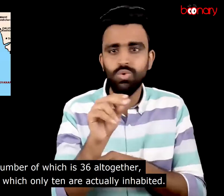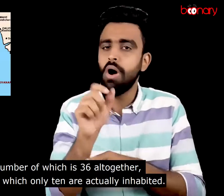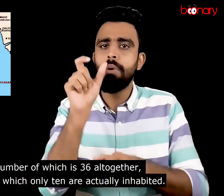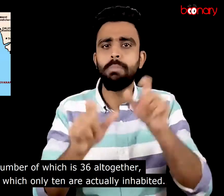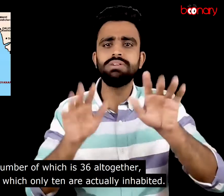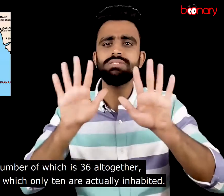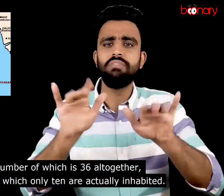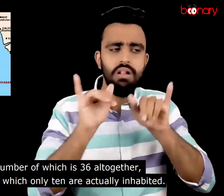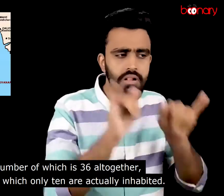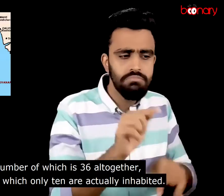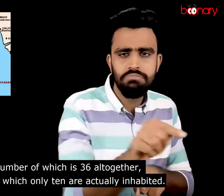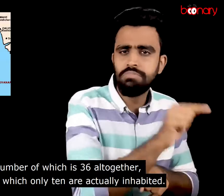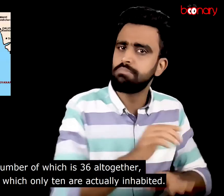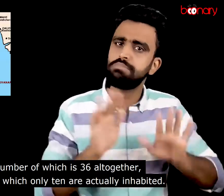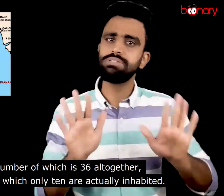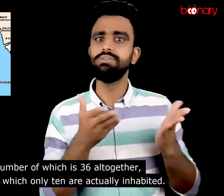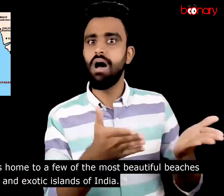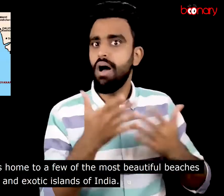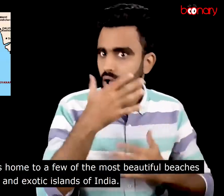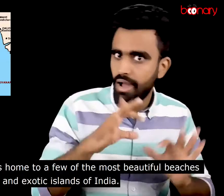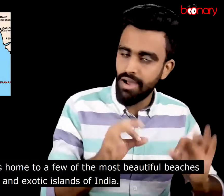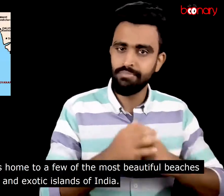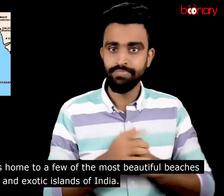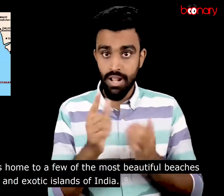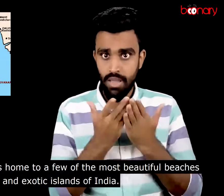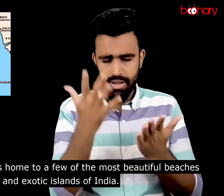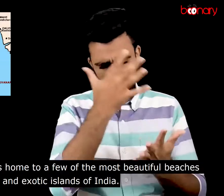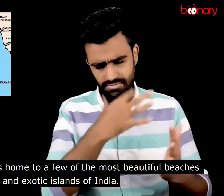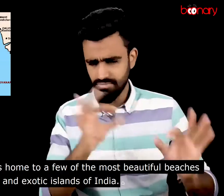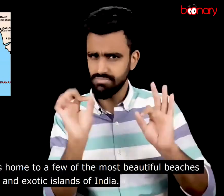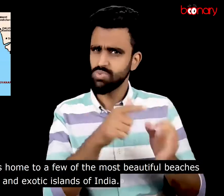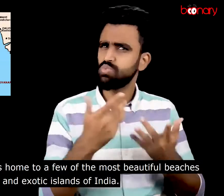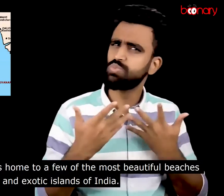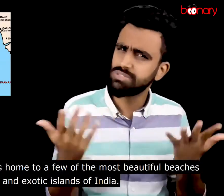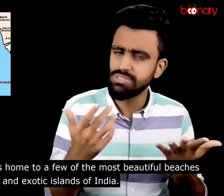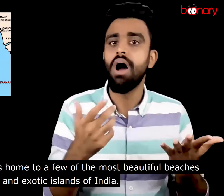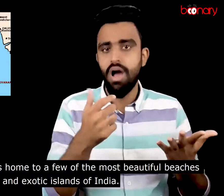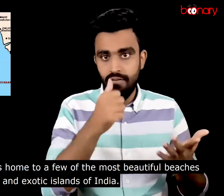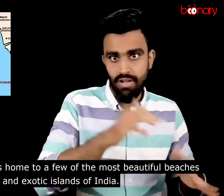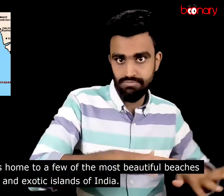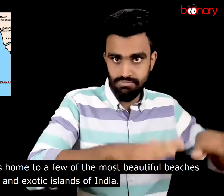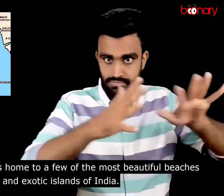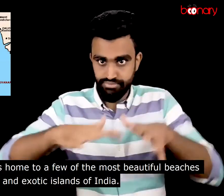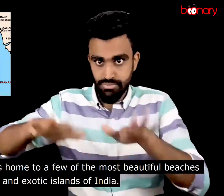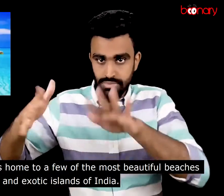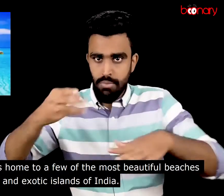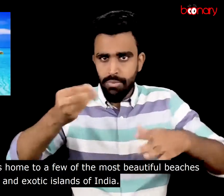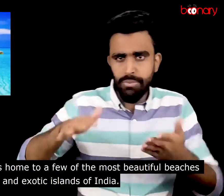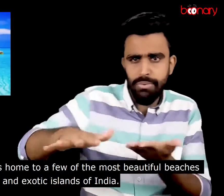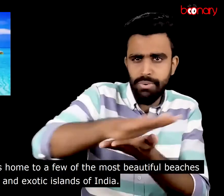actually inhabited. Lakshadeep is home to a few of the most beautiful beaches and